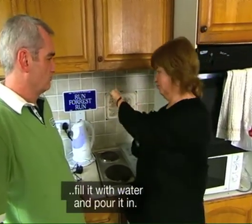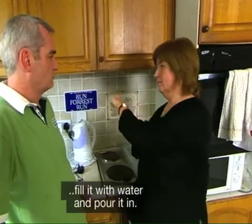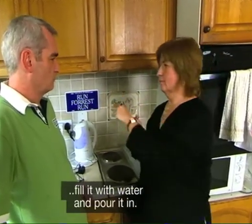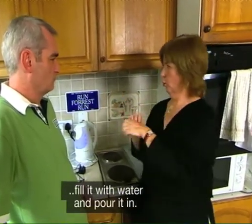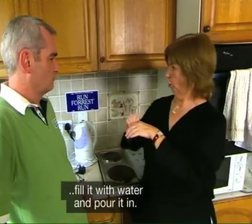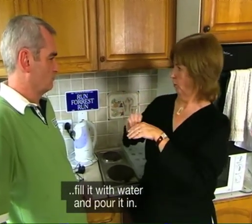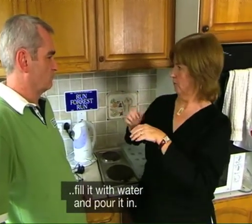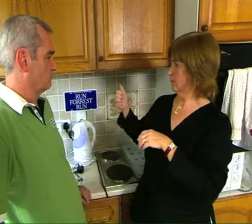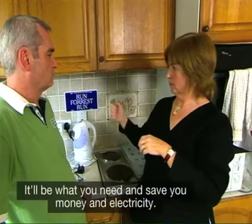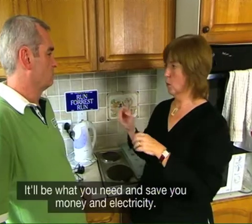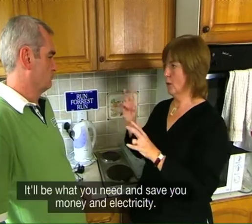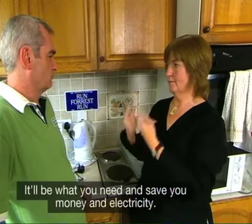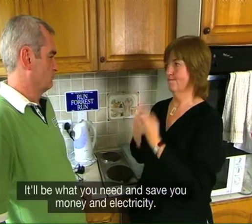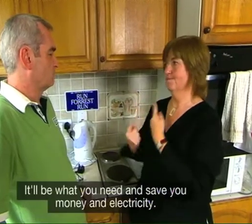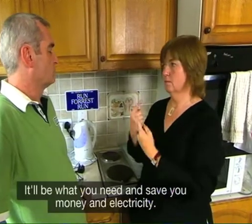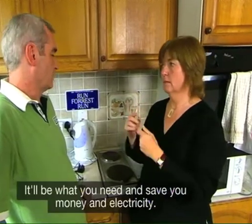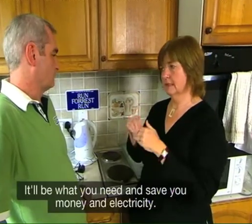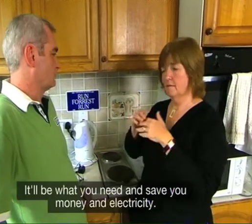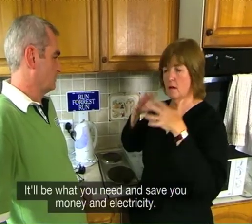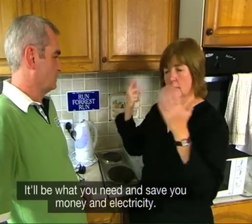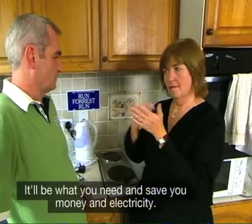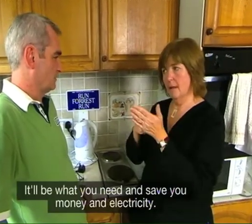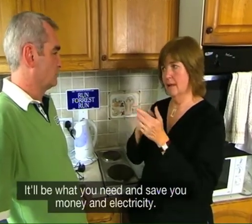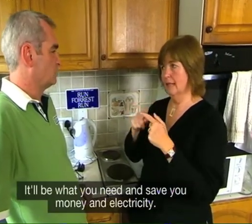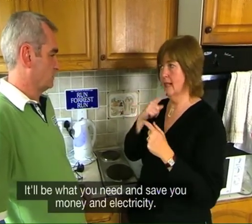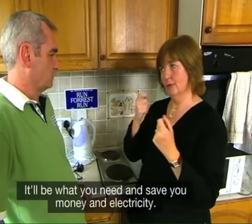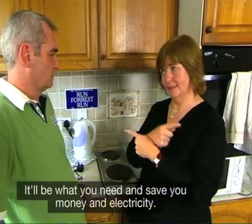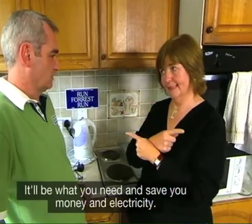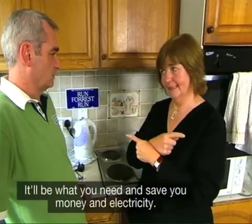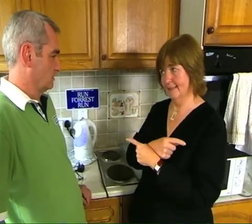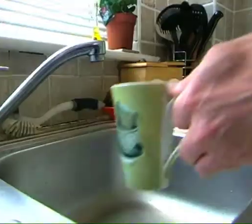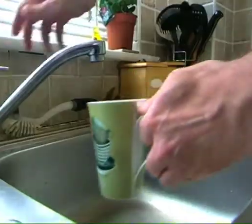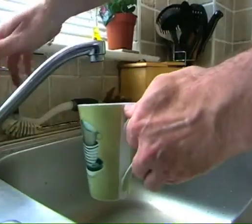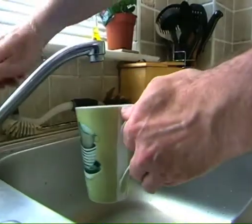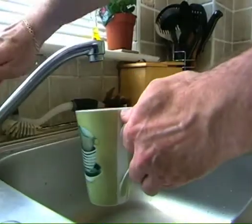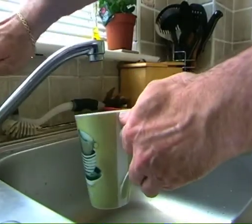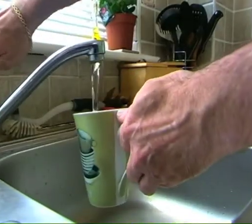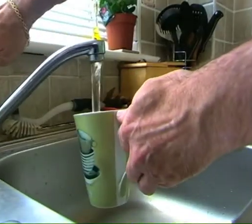it in. It'll be what you need and save you money and electricity.